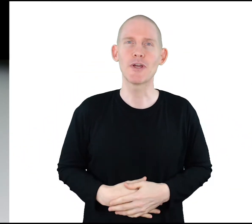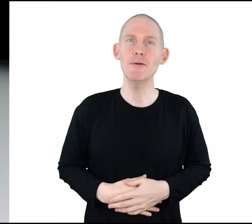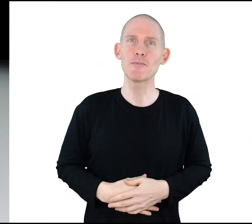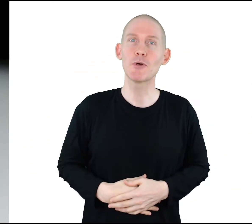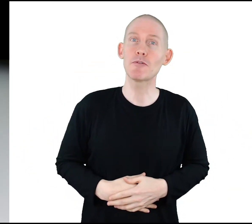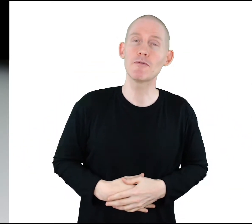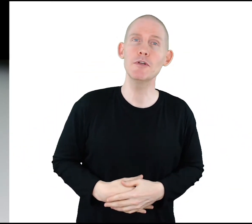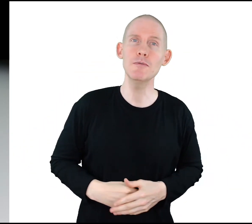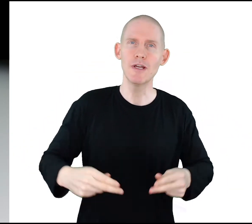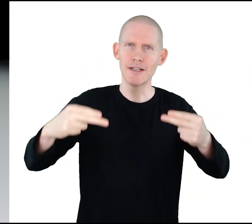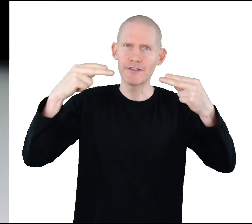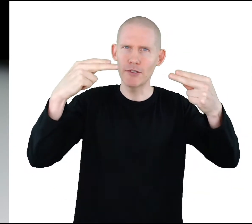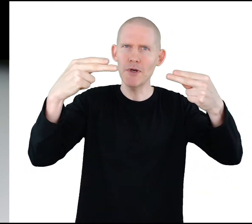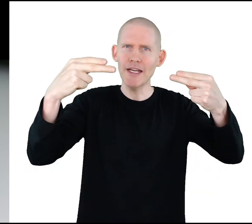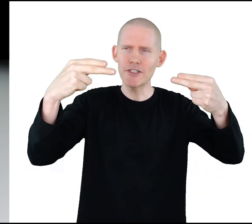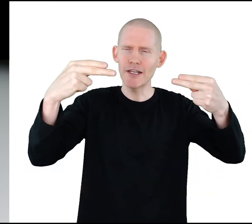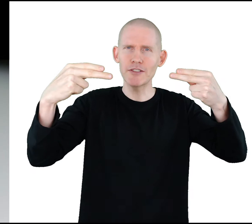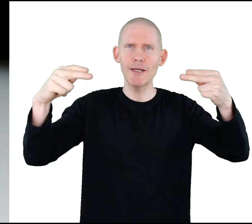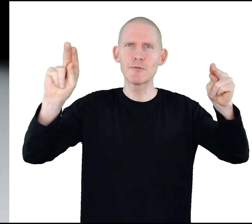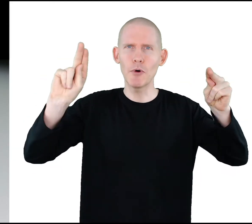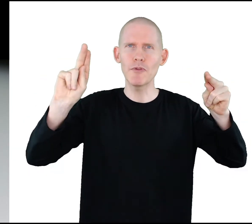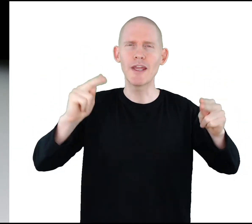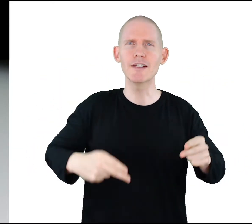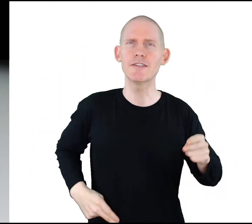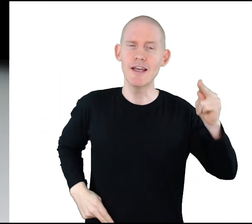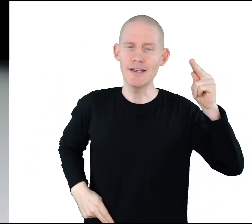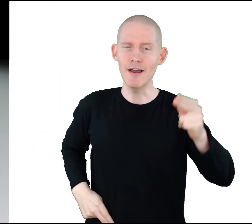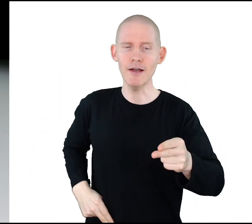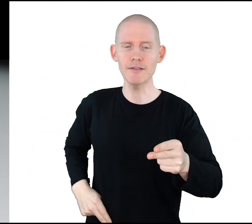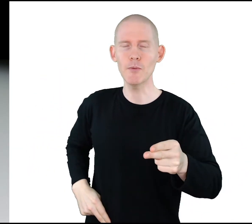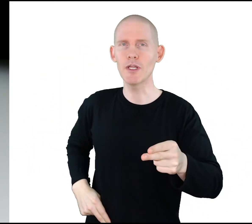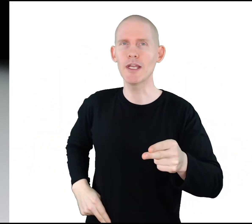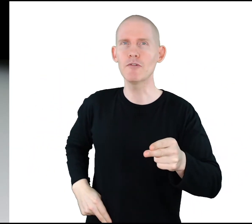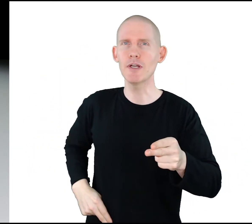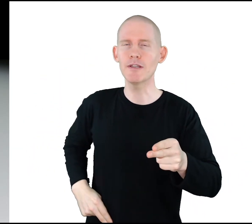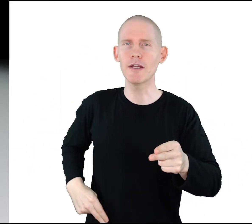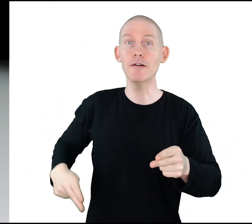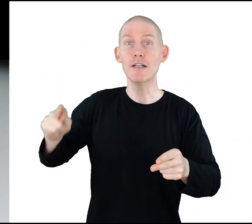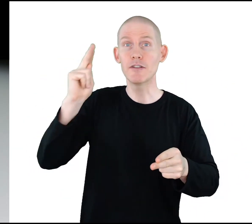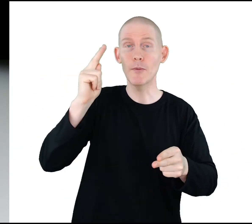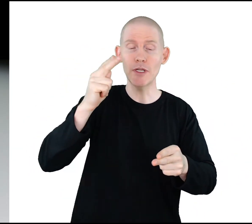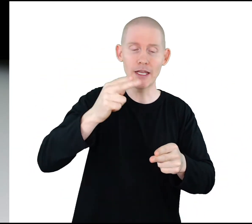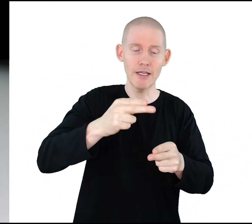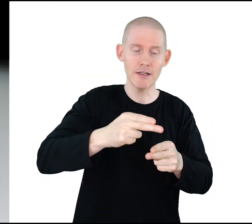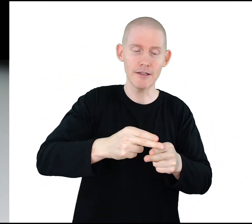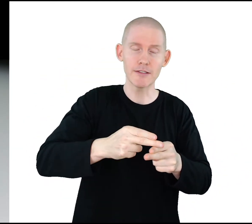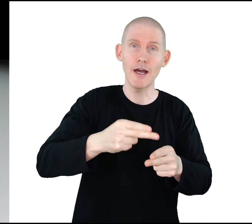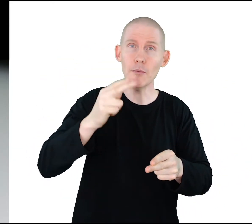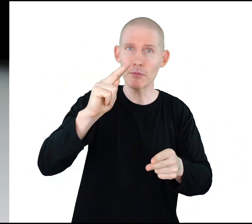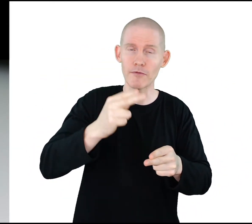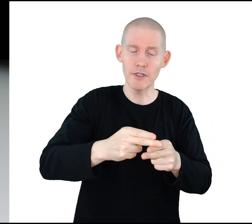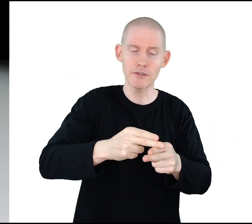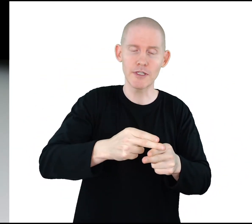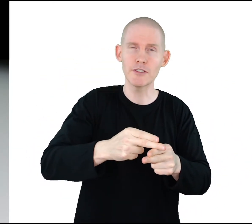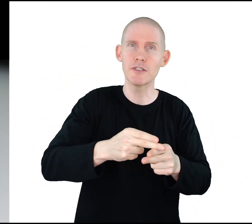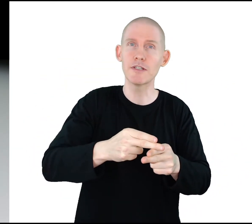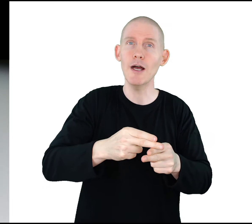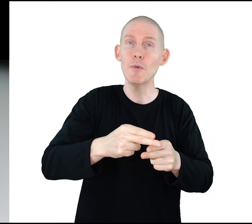Okay, quick review. 2 H hand shapes, both hands, non-dominant hand right there, dominant hand on top, the fingers touching the top,